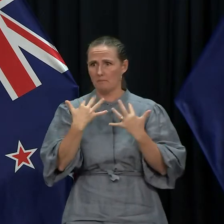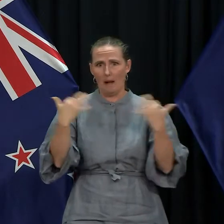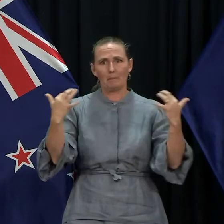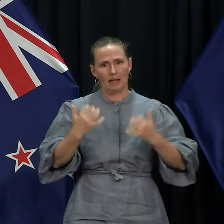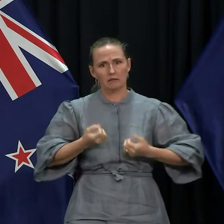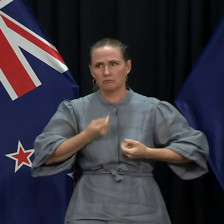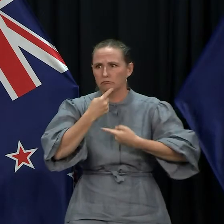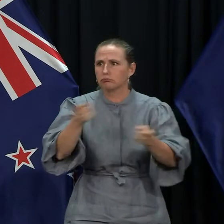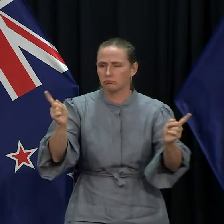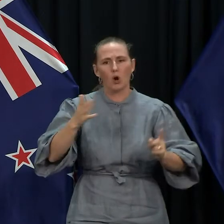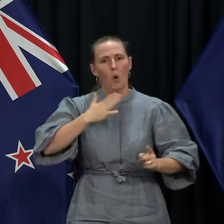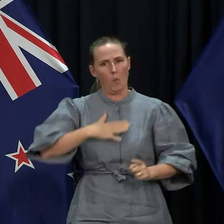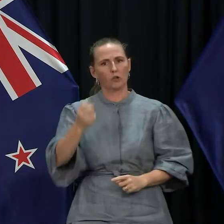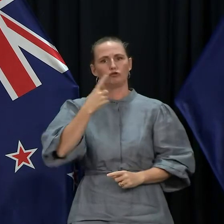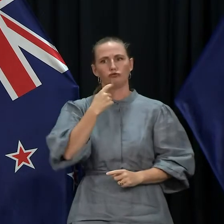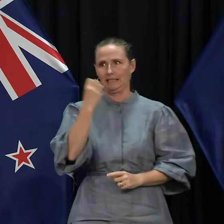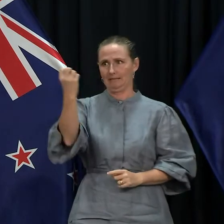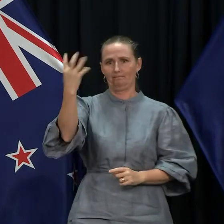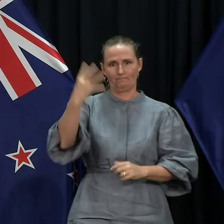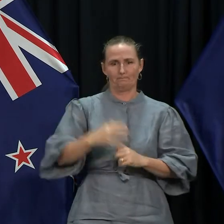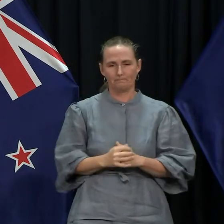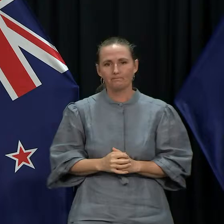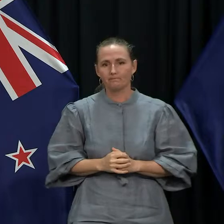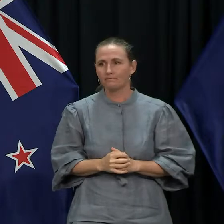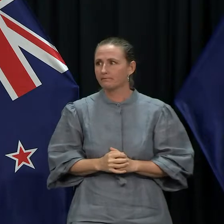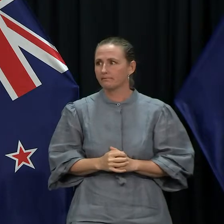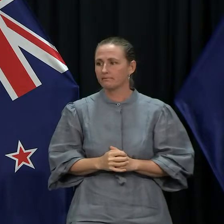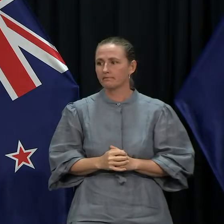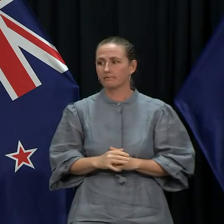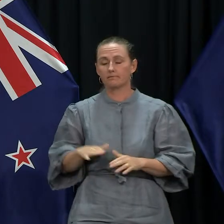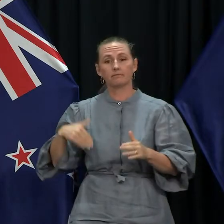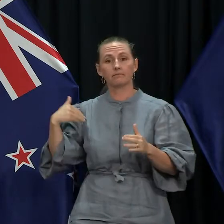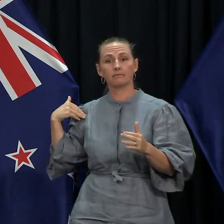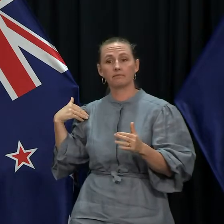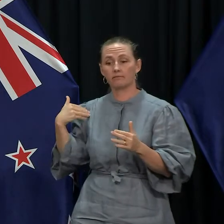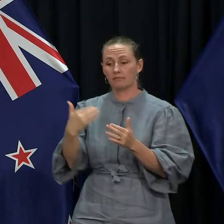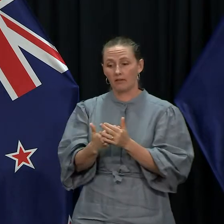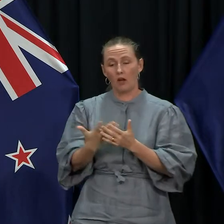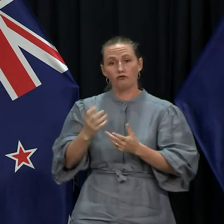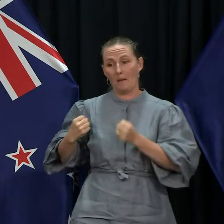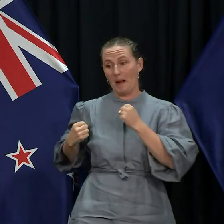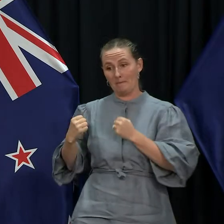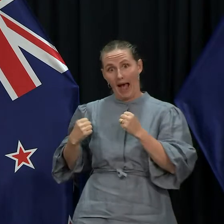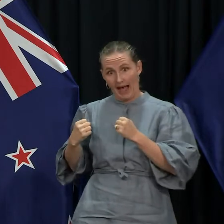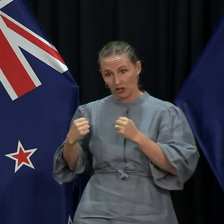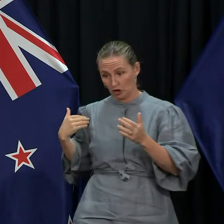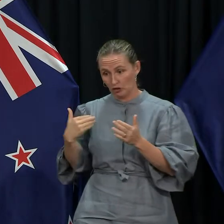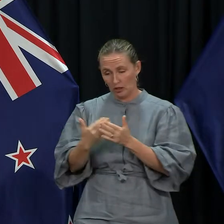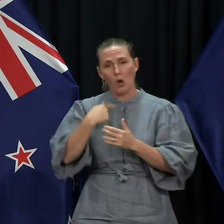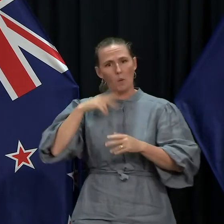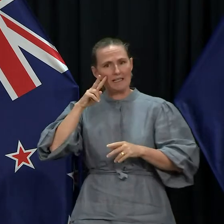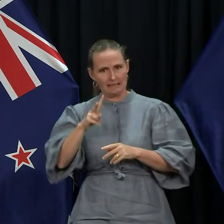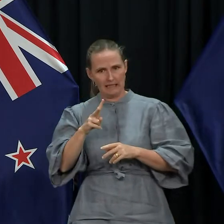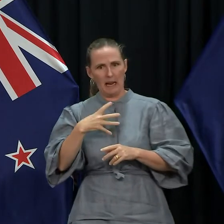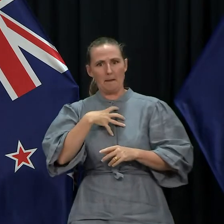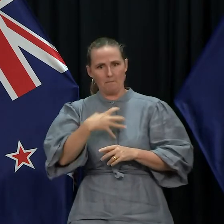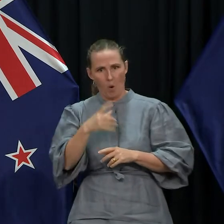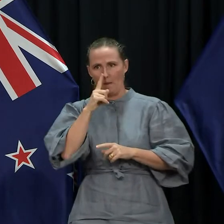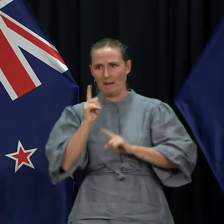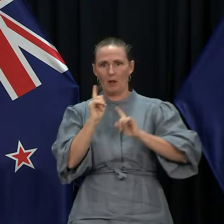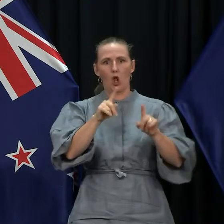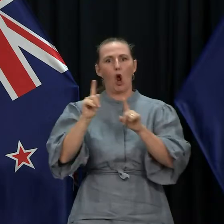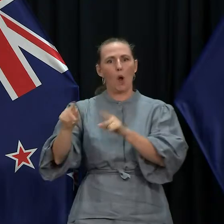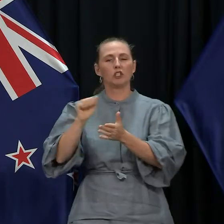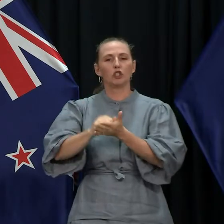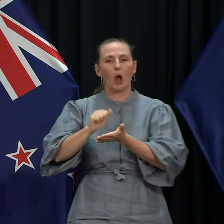data. Since mid-March, we've seen an uptick in those visiting places of retail and recreation. So we're now at